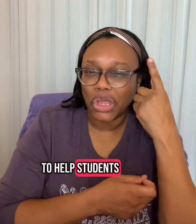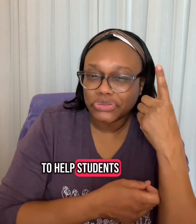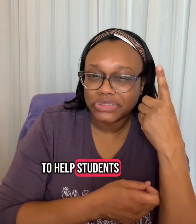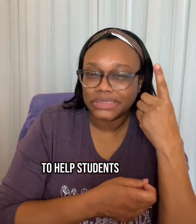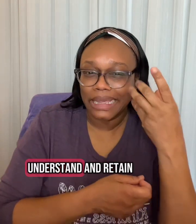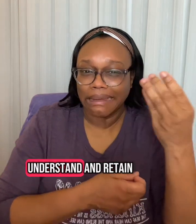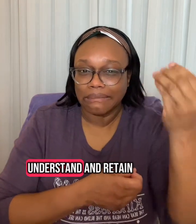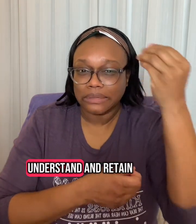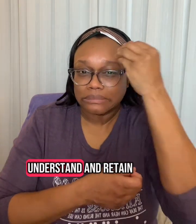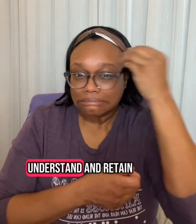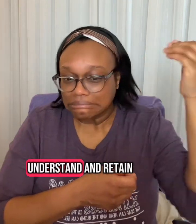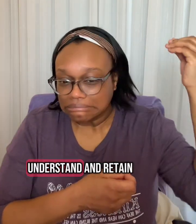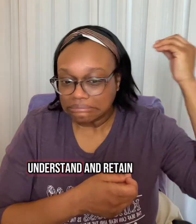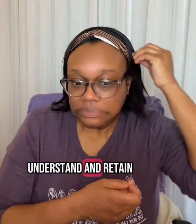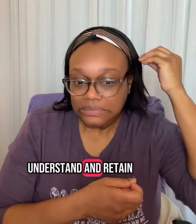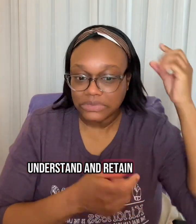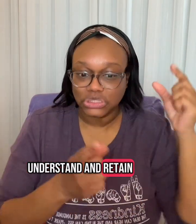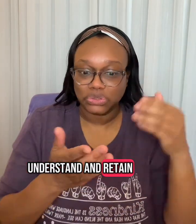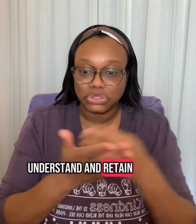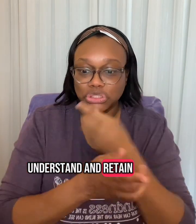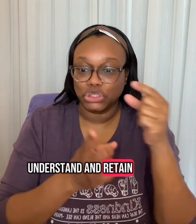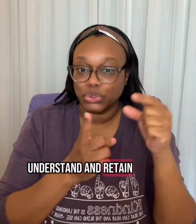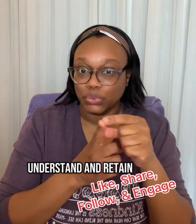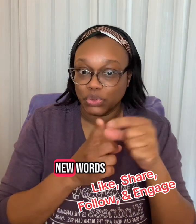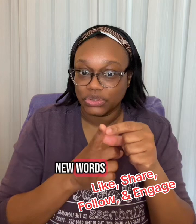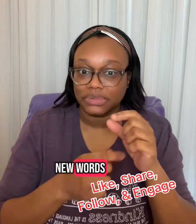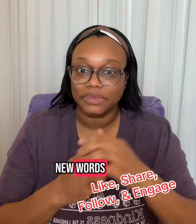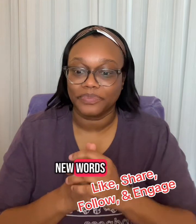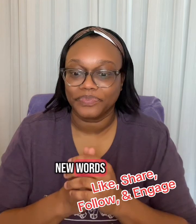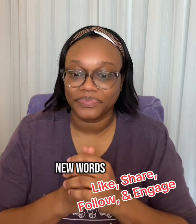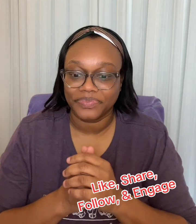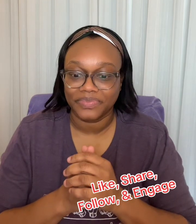students understand and retain new words.